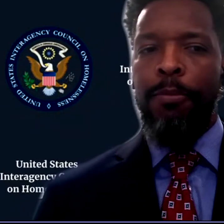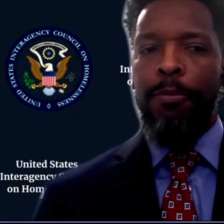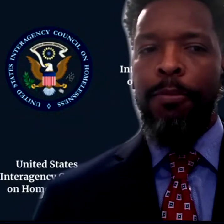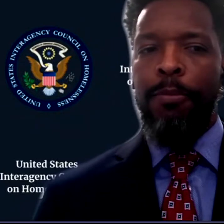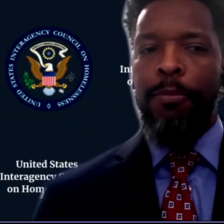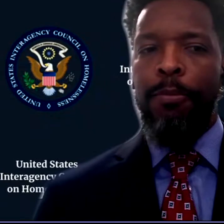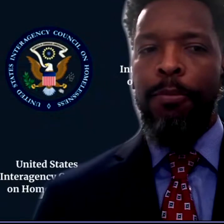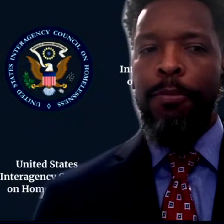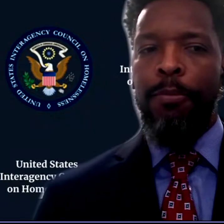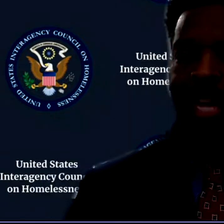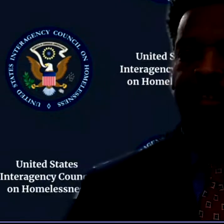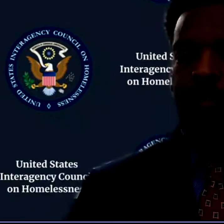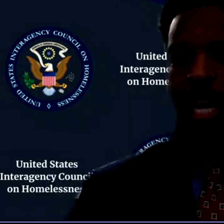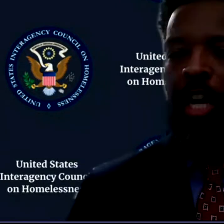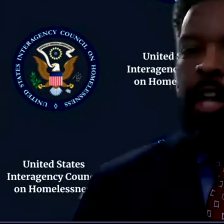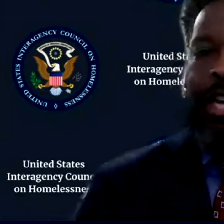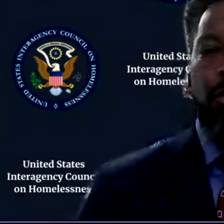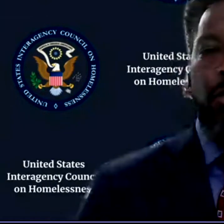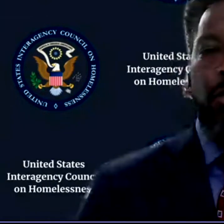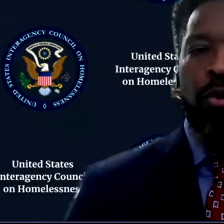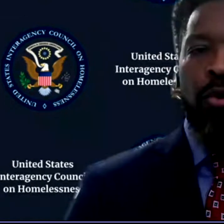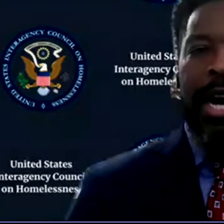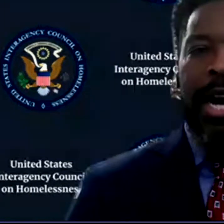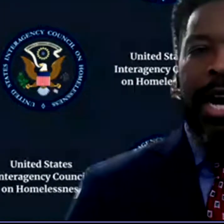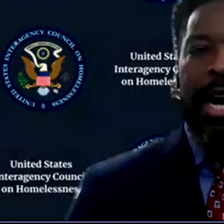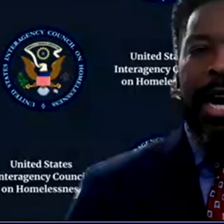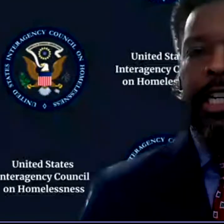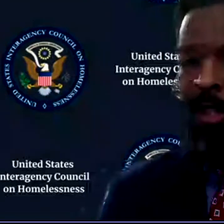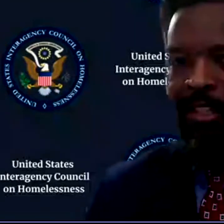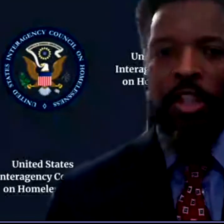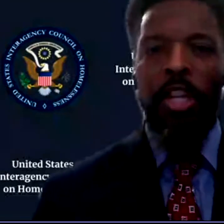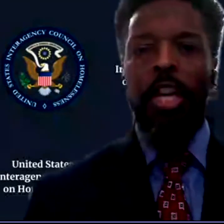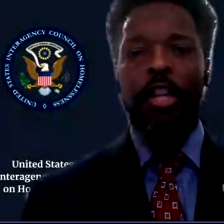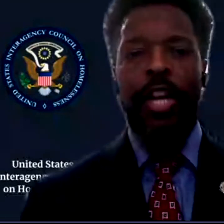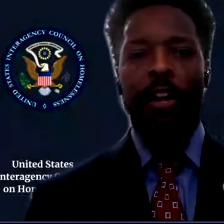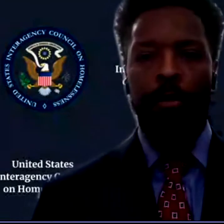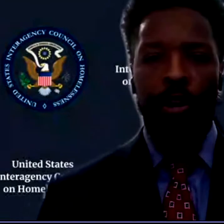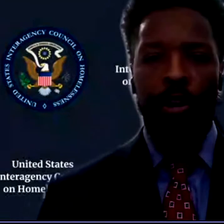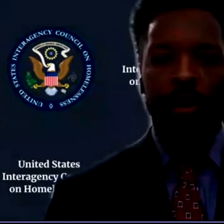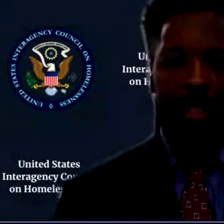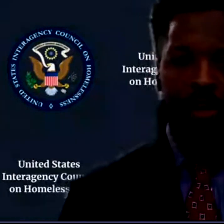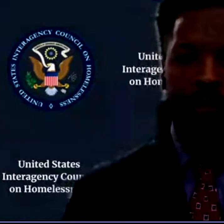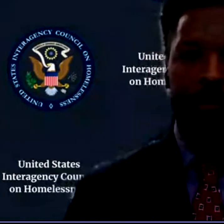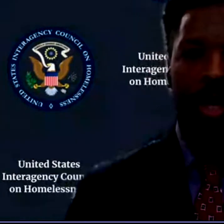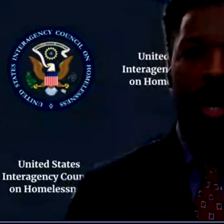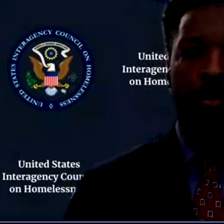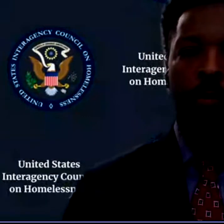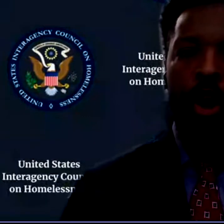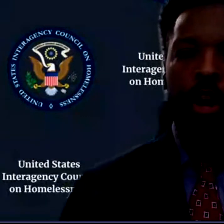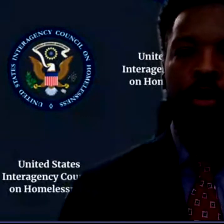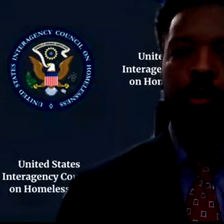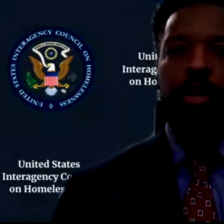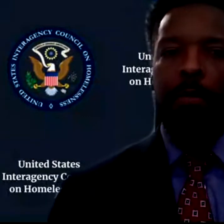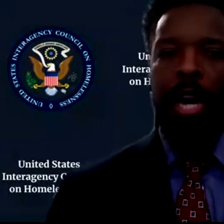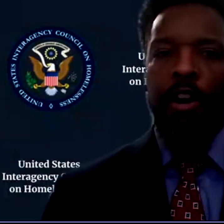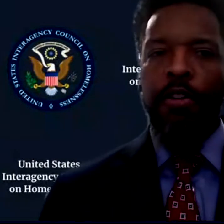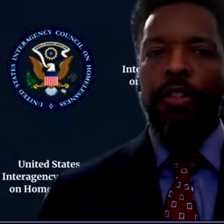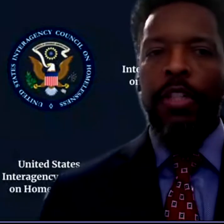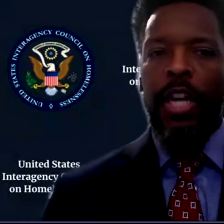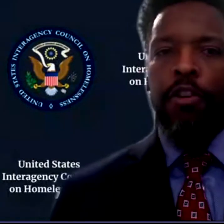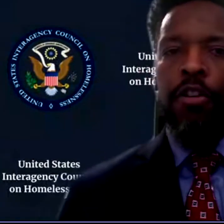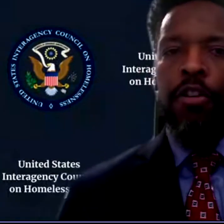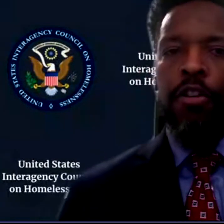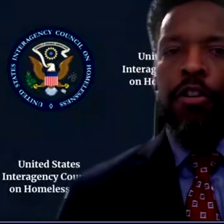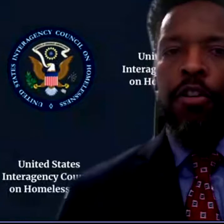or a unit of housing with just stacks of cash. That's why HUD and USICH launched the House America initiative. We're partnering